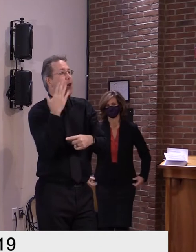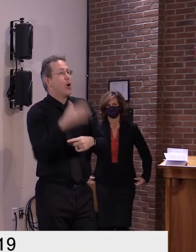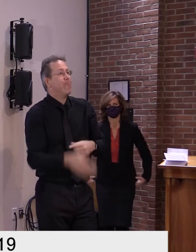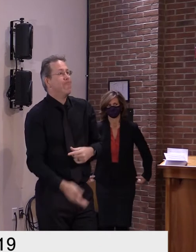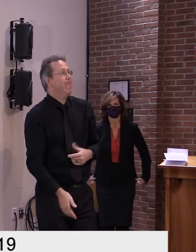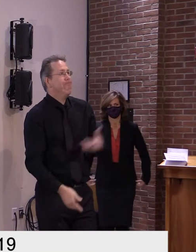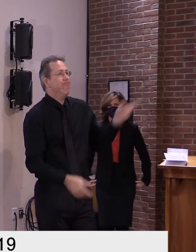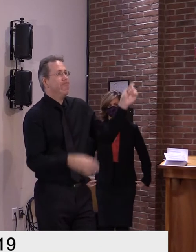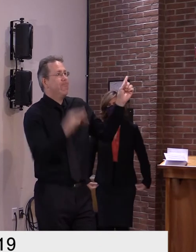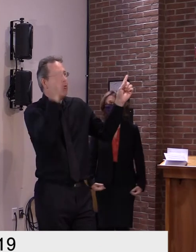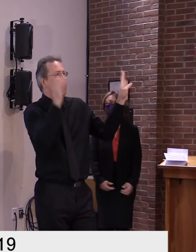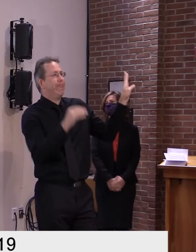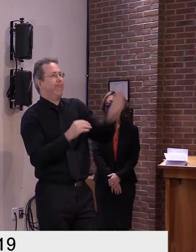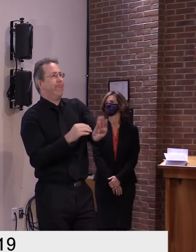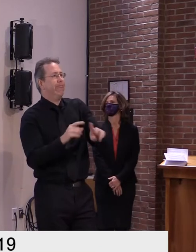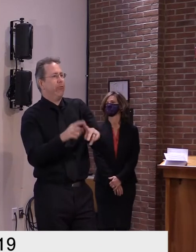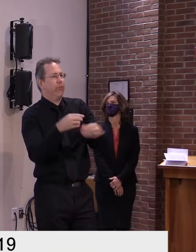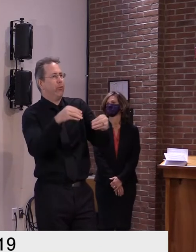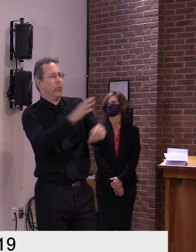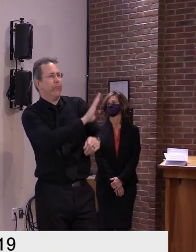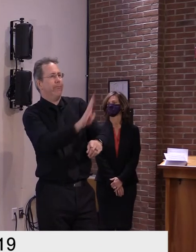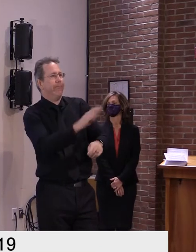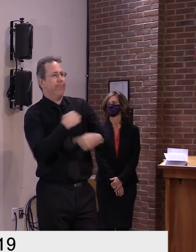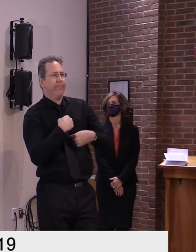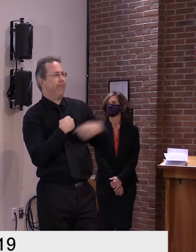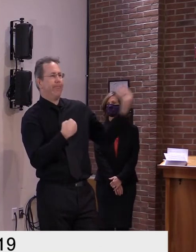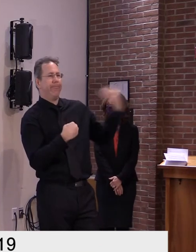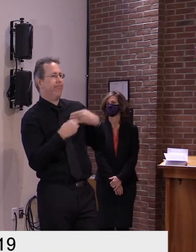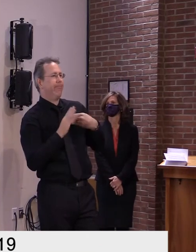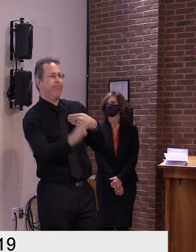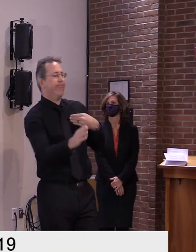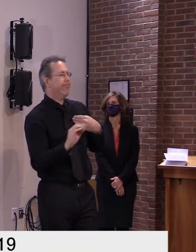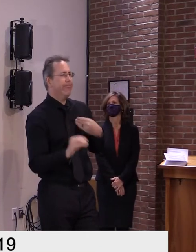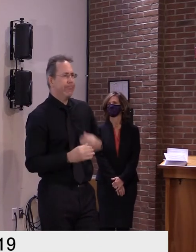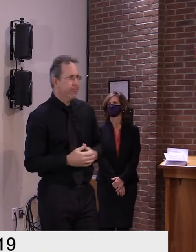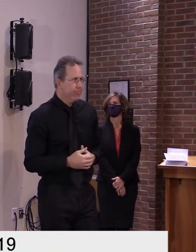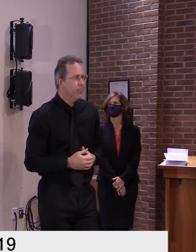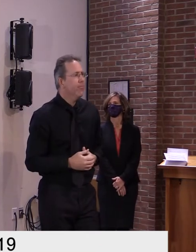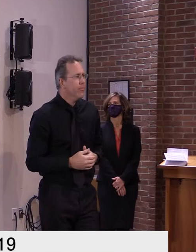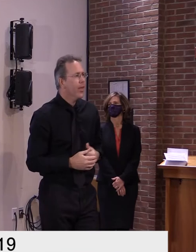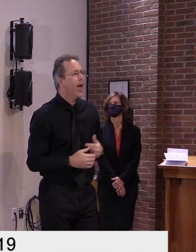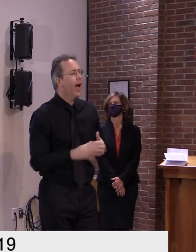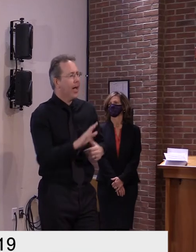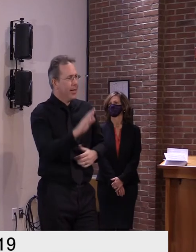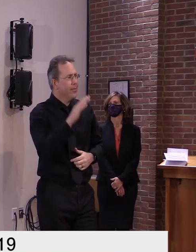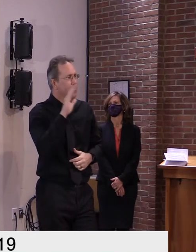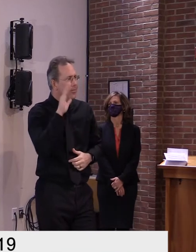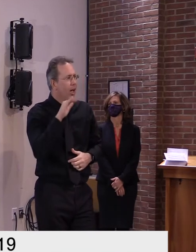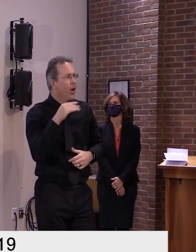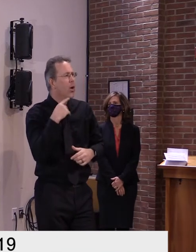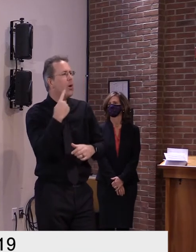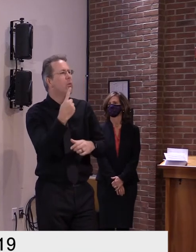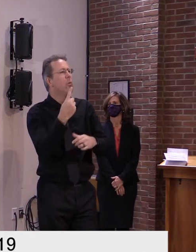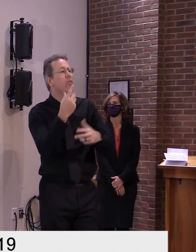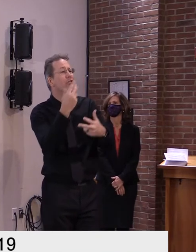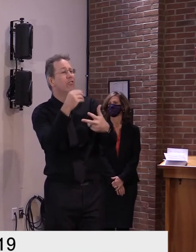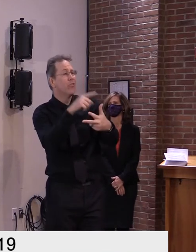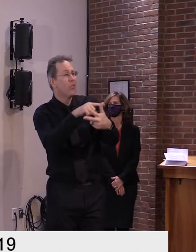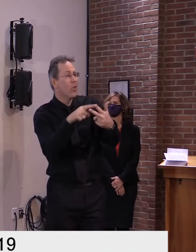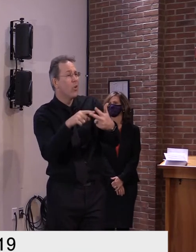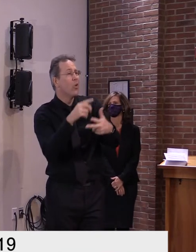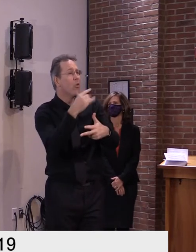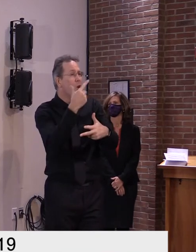that we gave one of the pharmacies a little extra on the first go around so that we could equalize them. So I